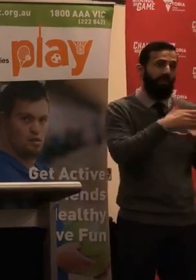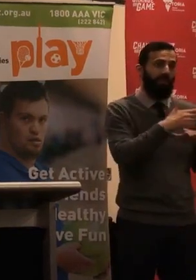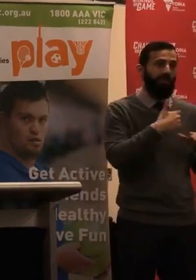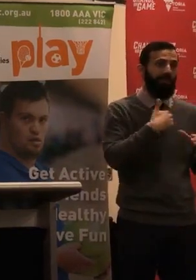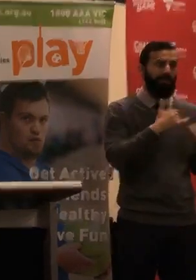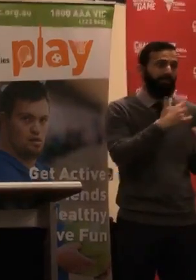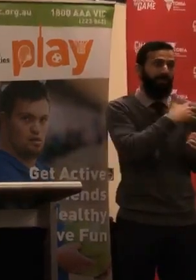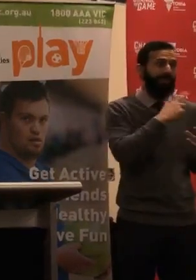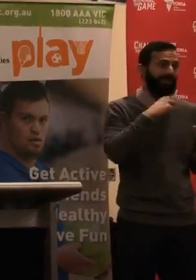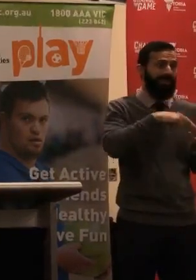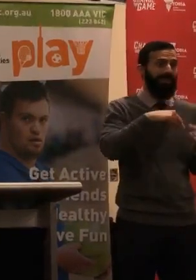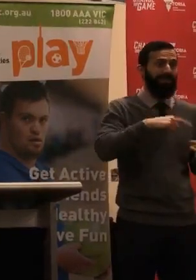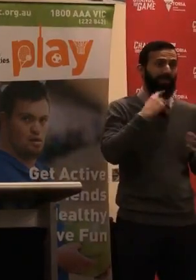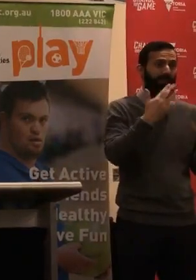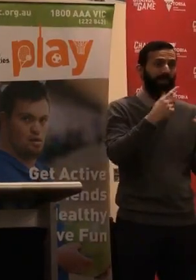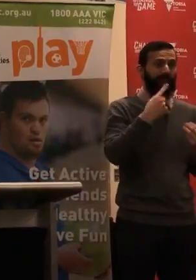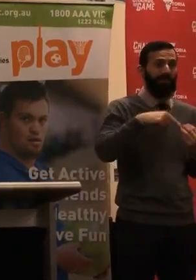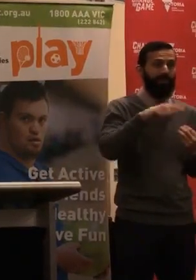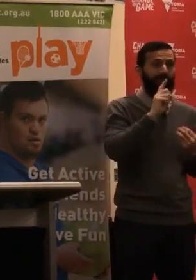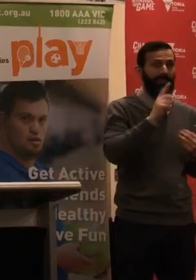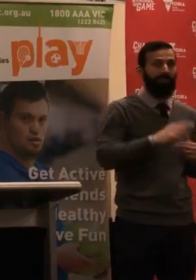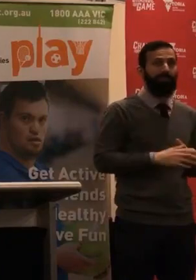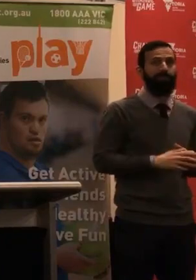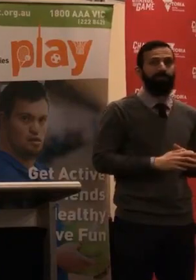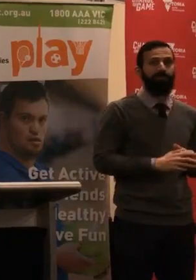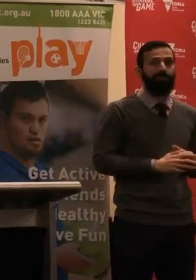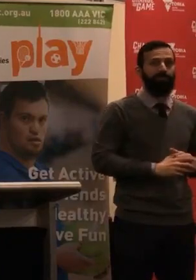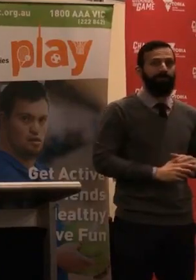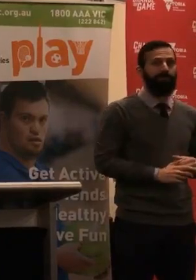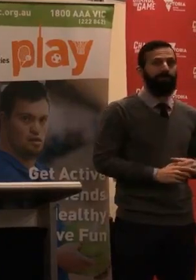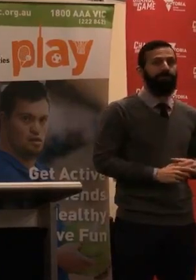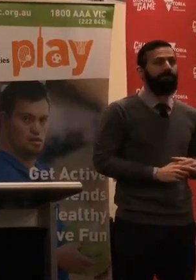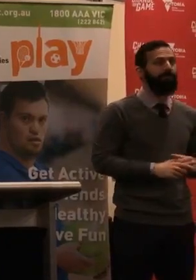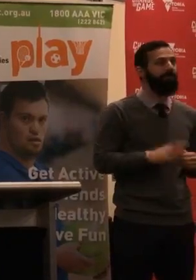standing here welcoming you here today, and I'll now introduce you to